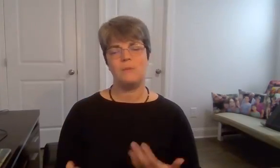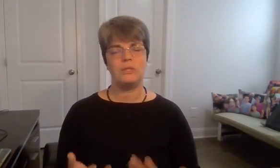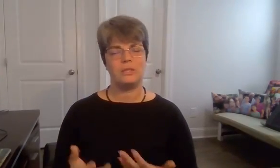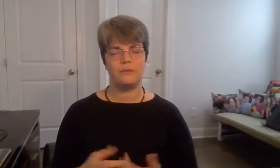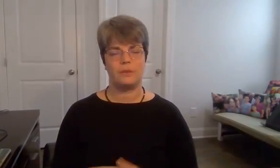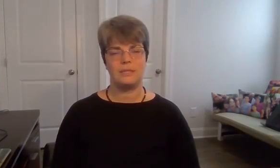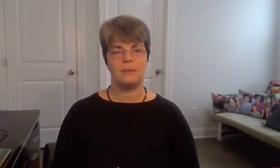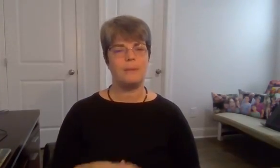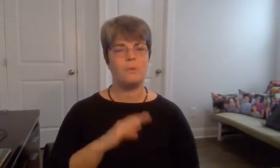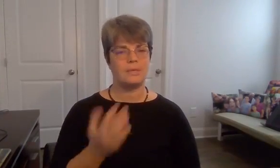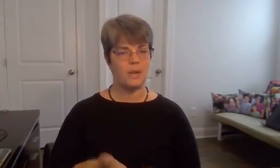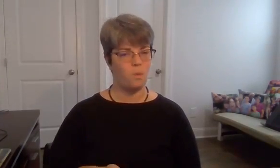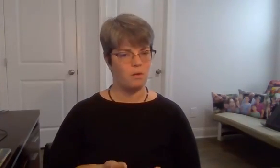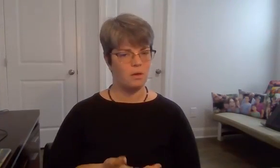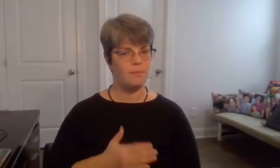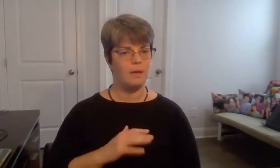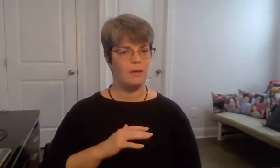do it differently. Some people will sign welcome.